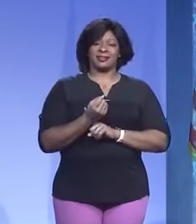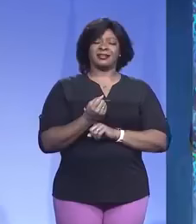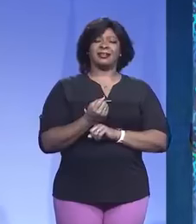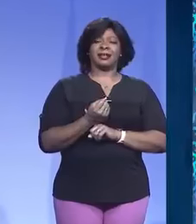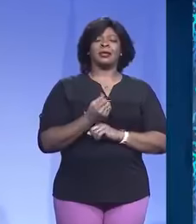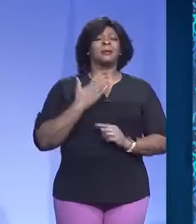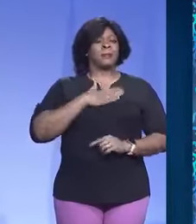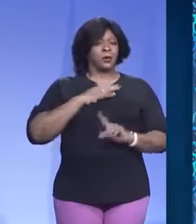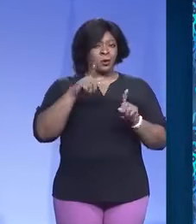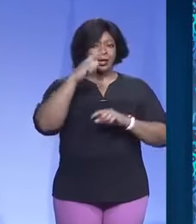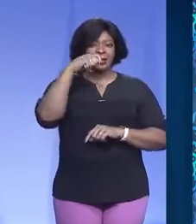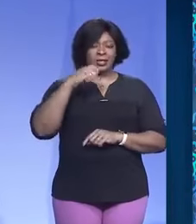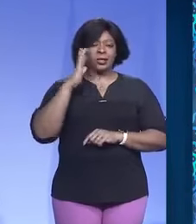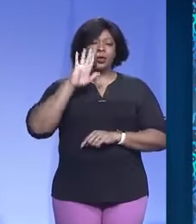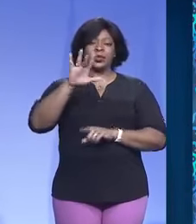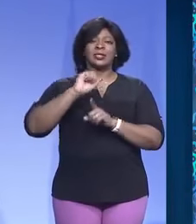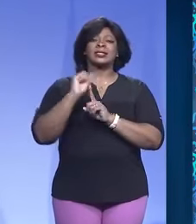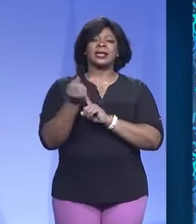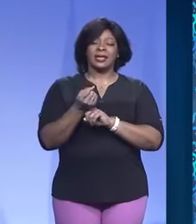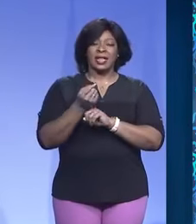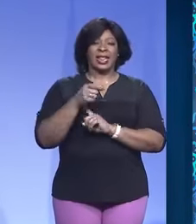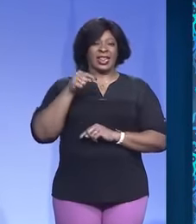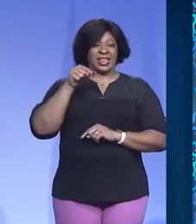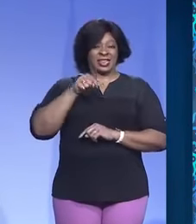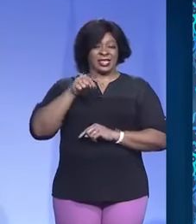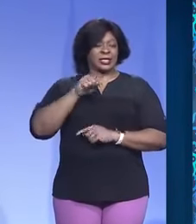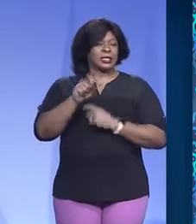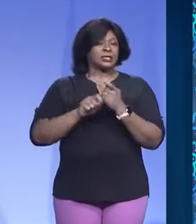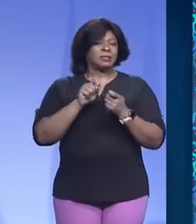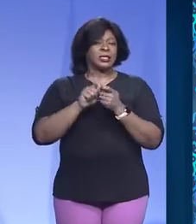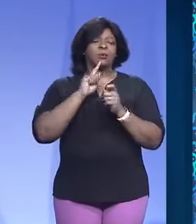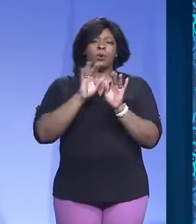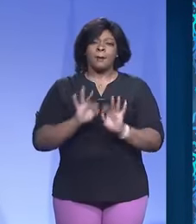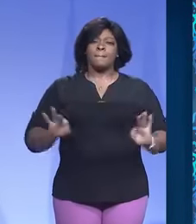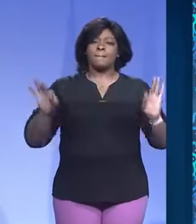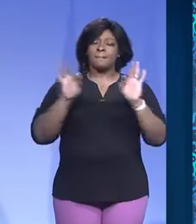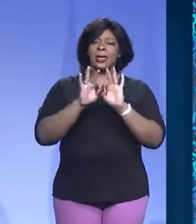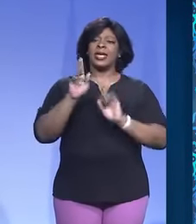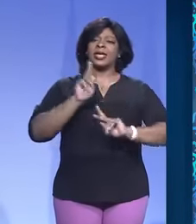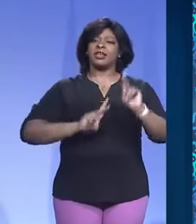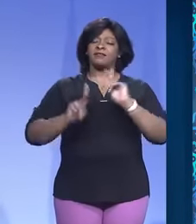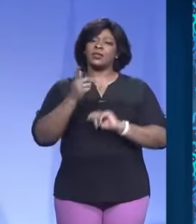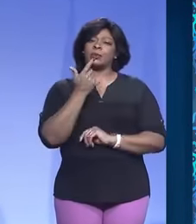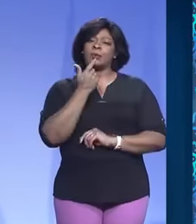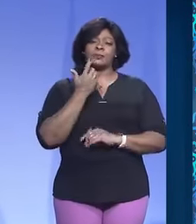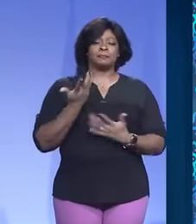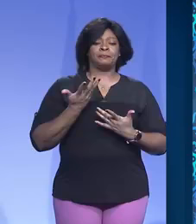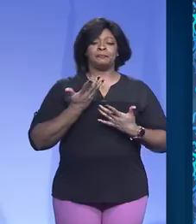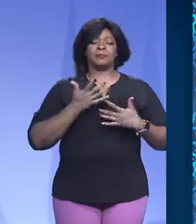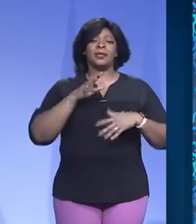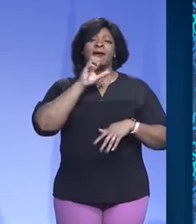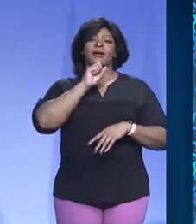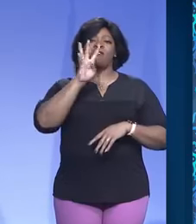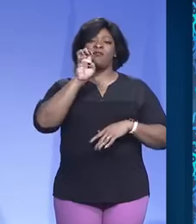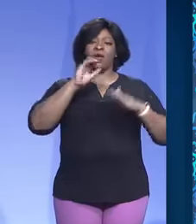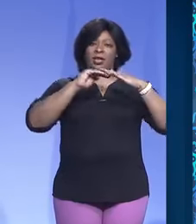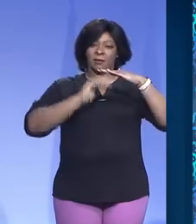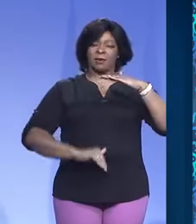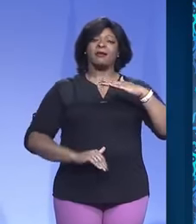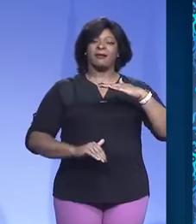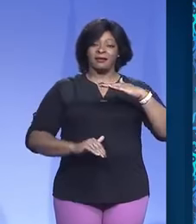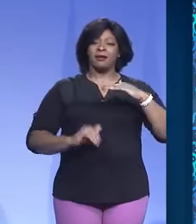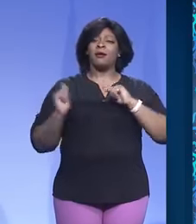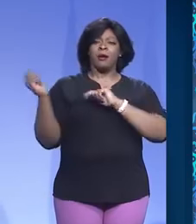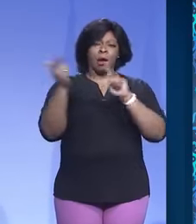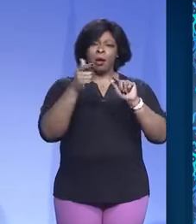Please go get tested and know your status. And this is specifically important for individuals who are less than 40.